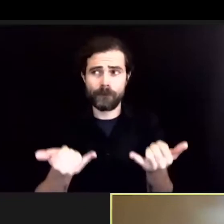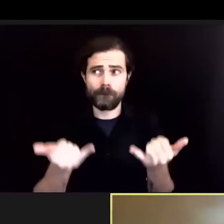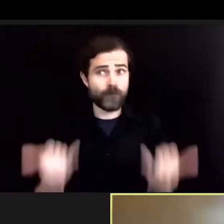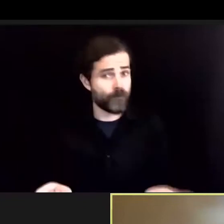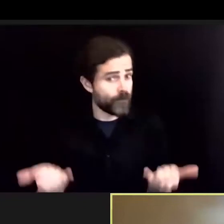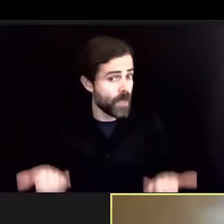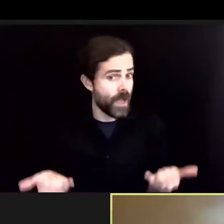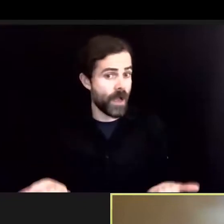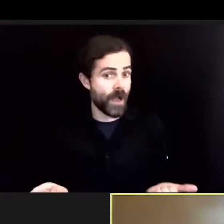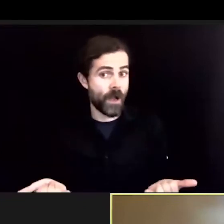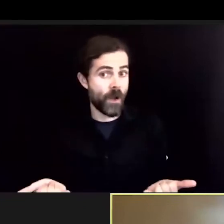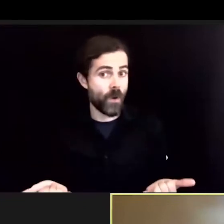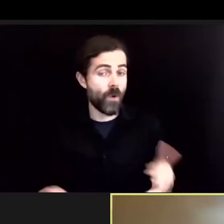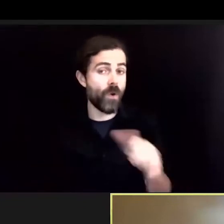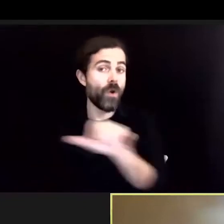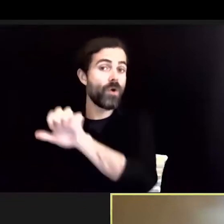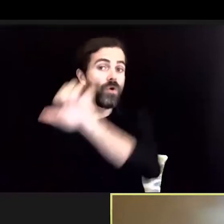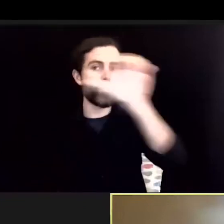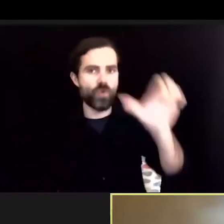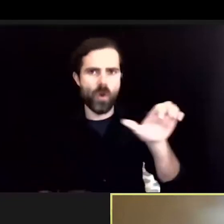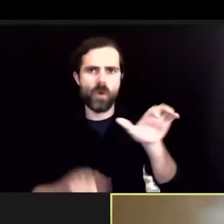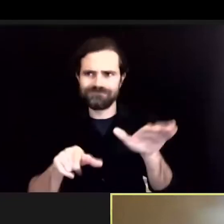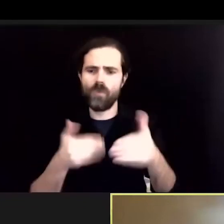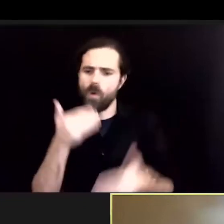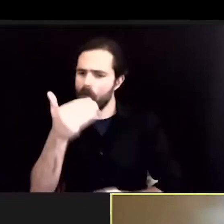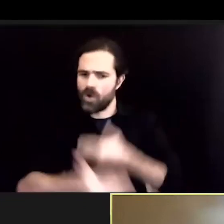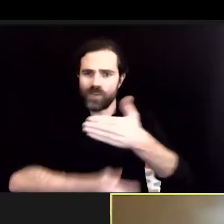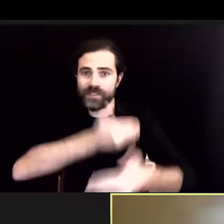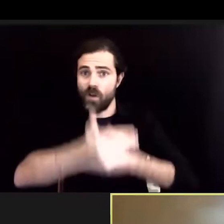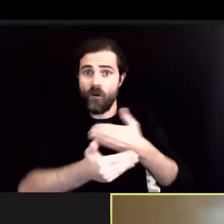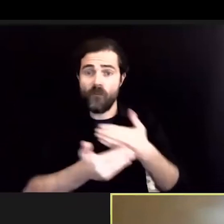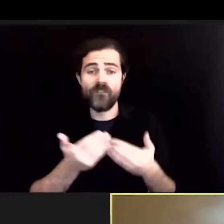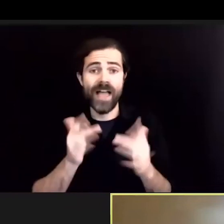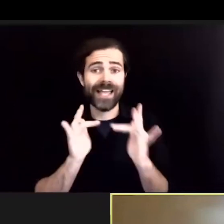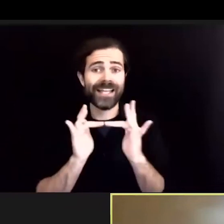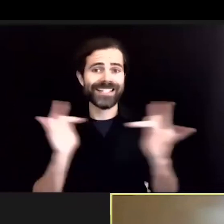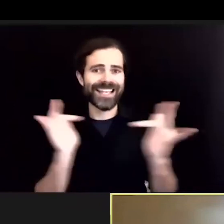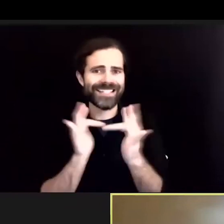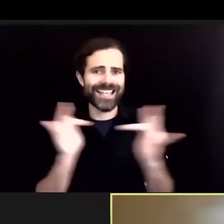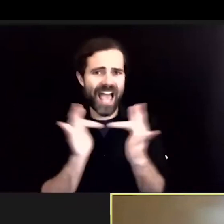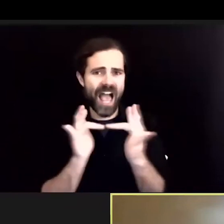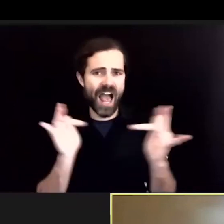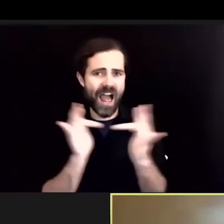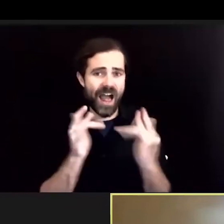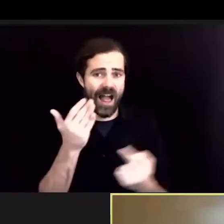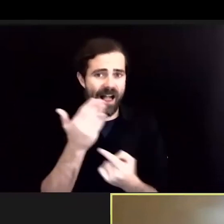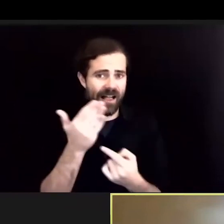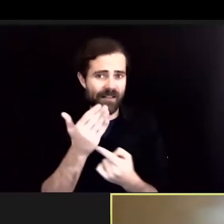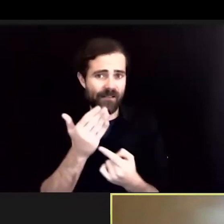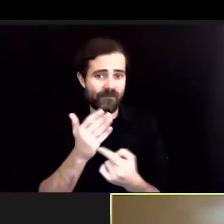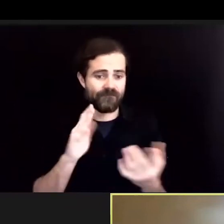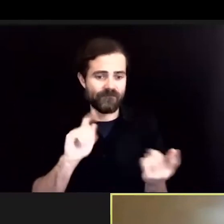process of digital transformation, we hope ACCESSIBILITECH can